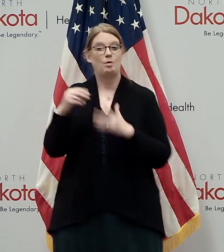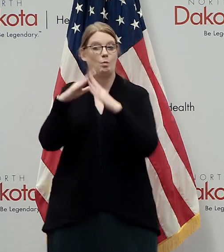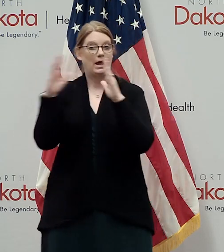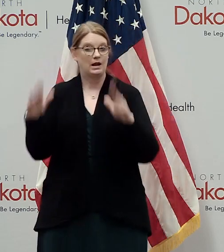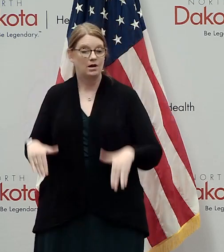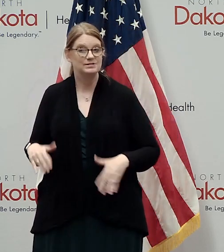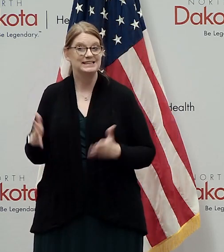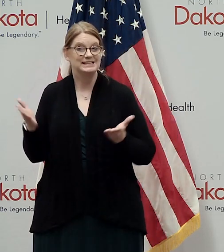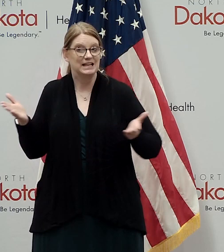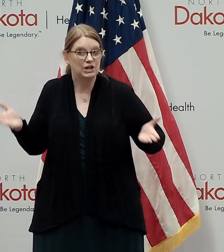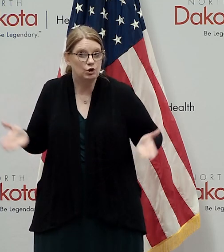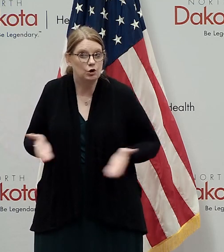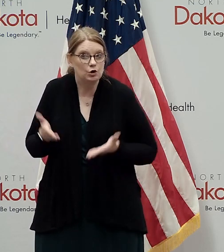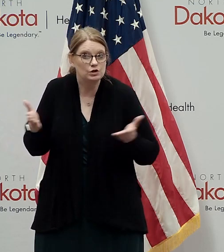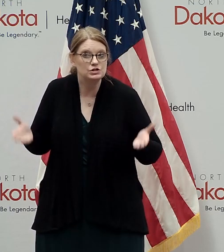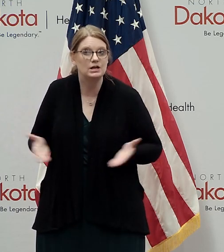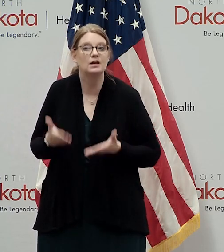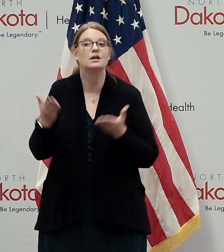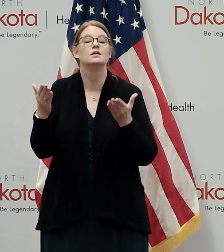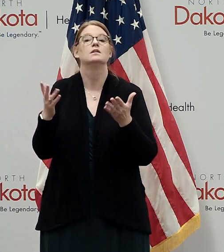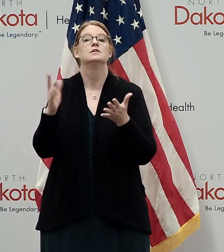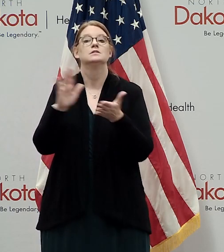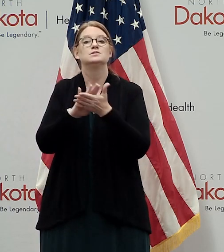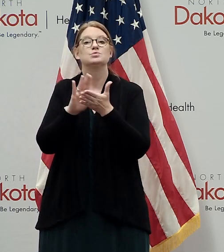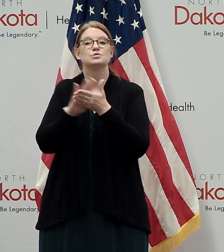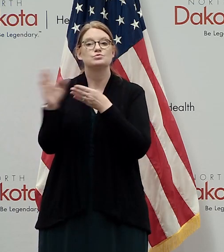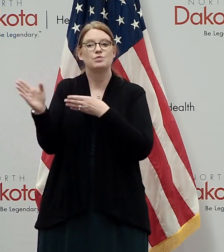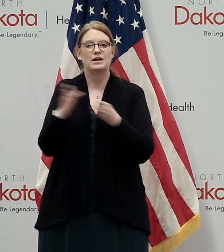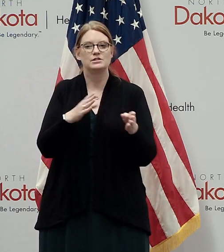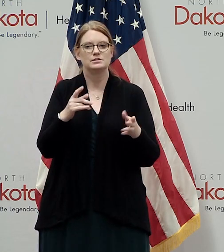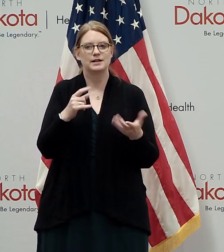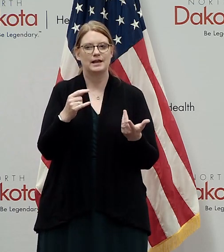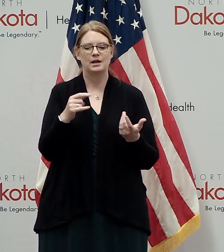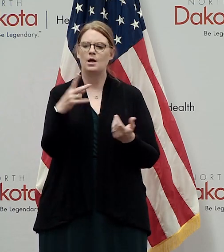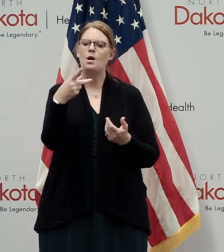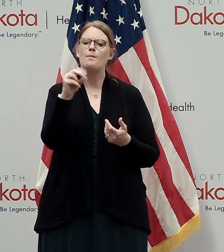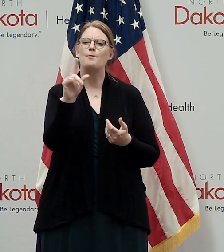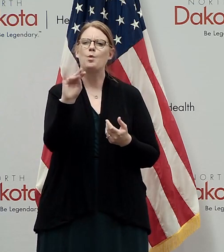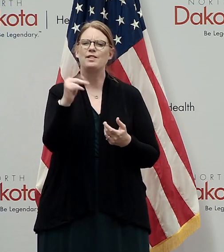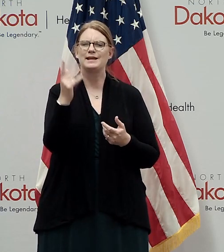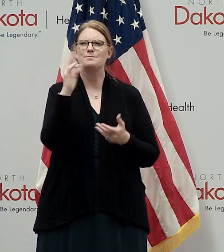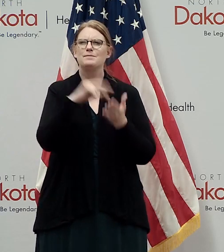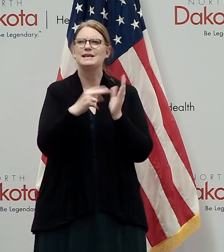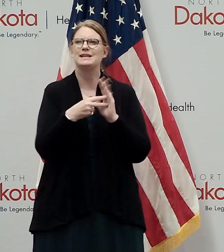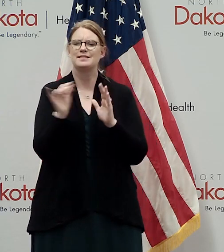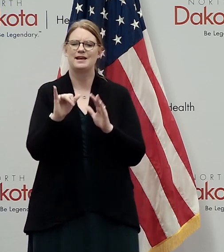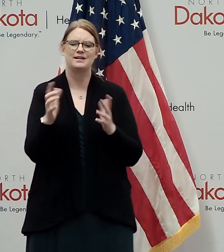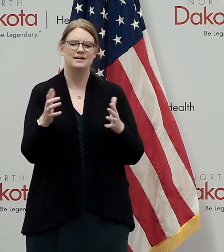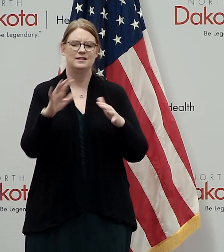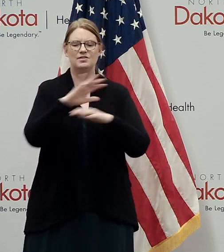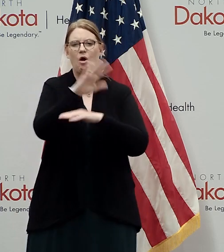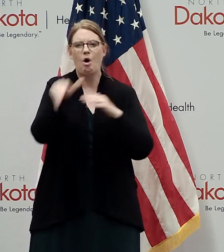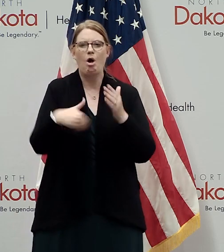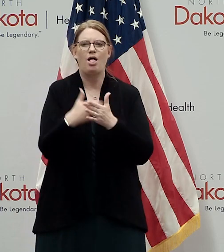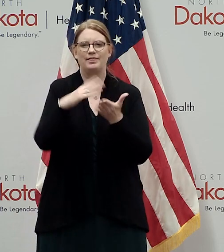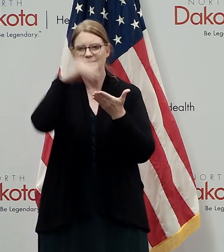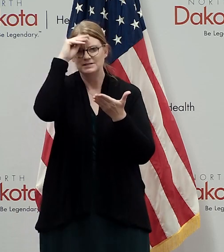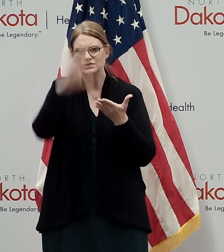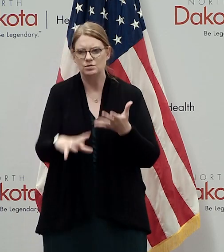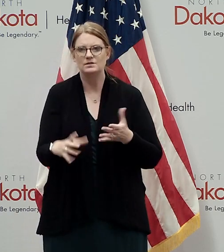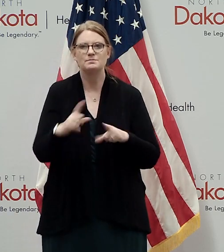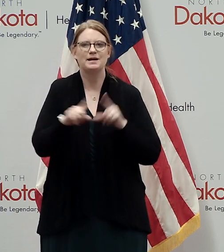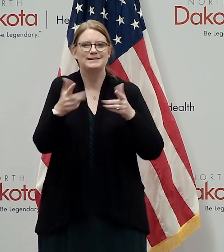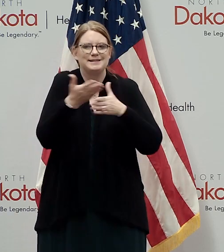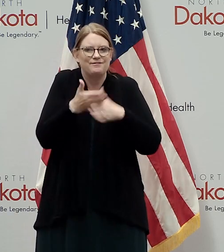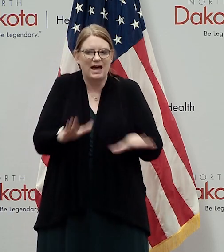to school strategies that include pooling as an approach. We've talked with Dr. Stahl about the